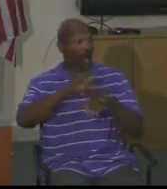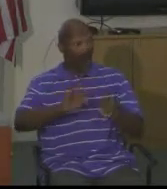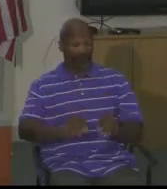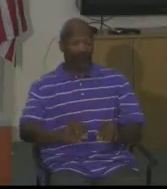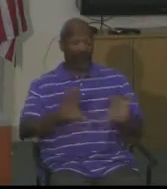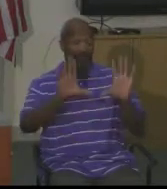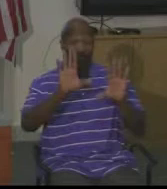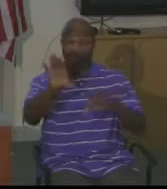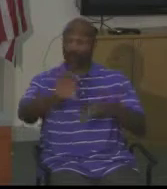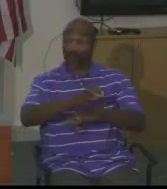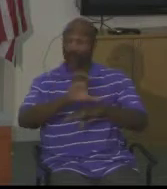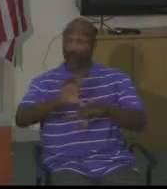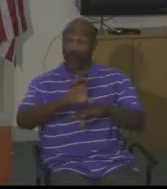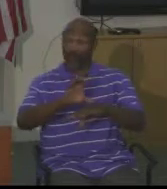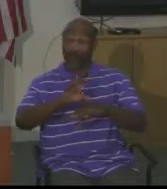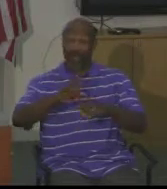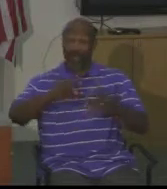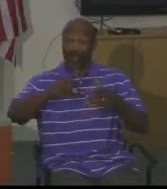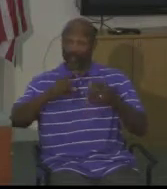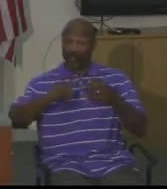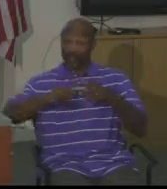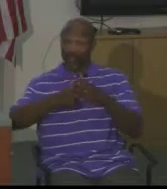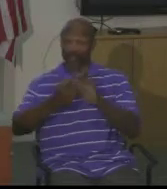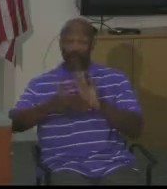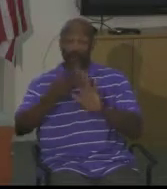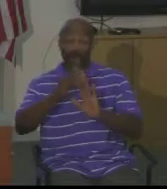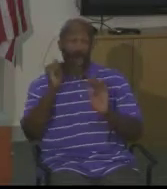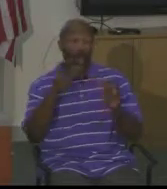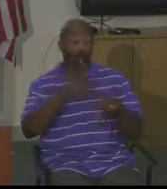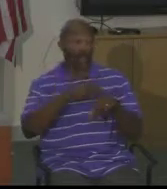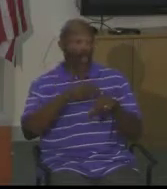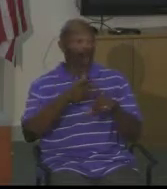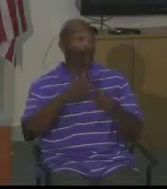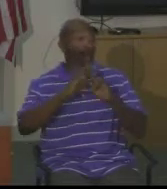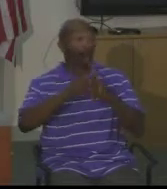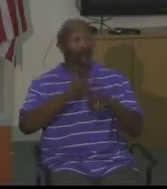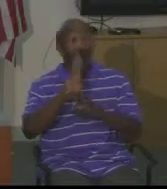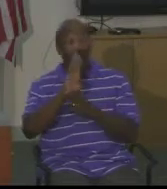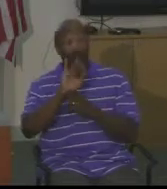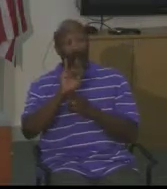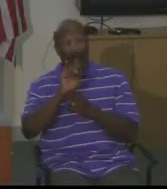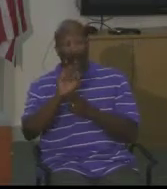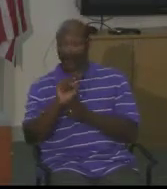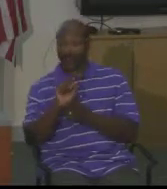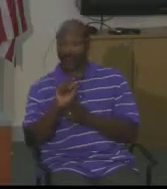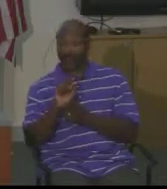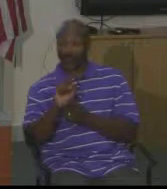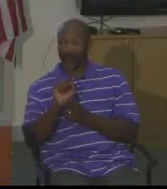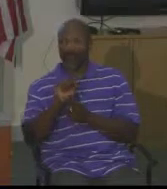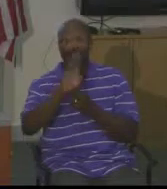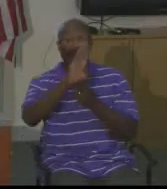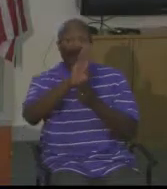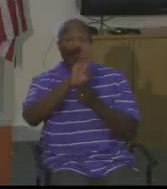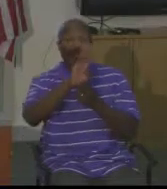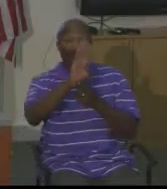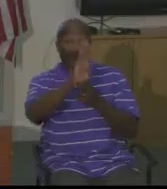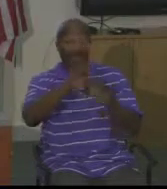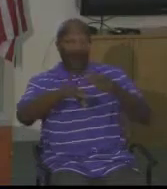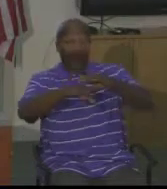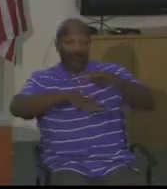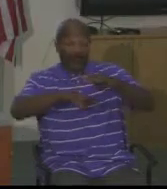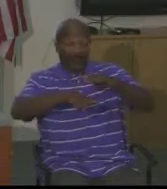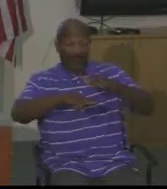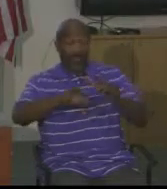on, there's a piece of software that always runs. It's called the BIOS. It stands for Basic